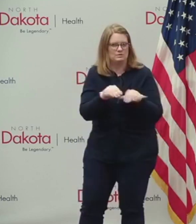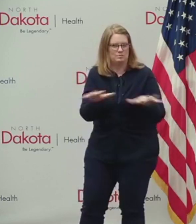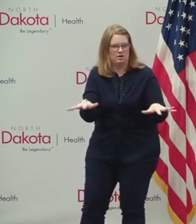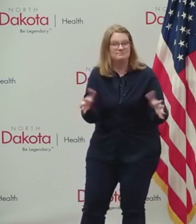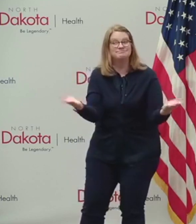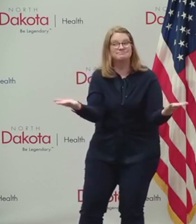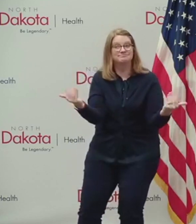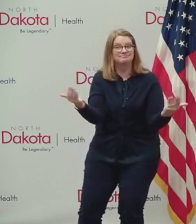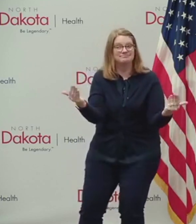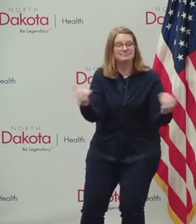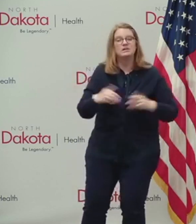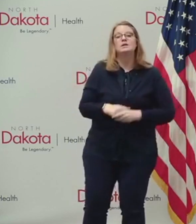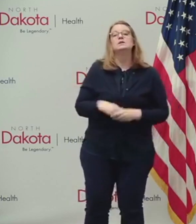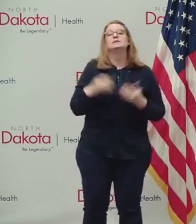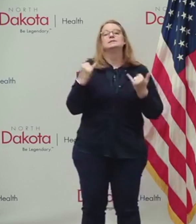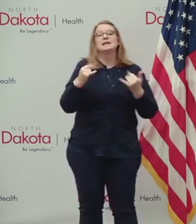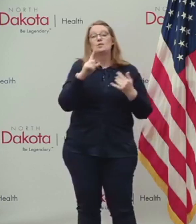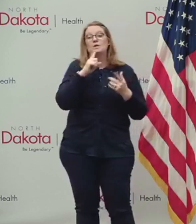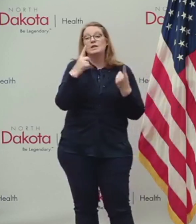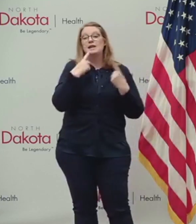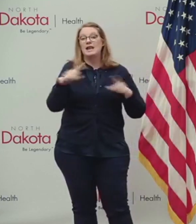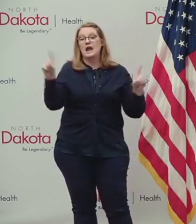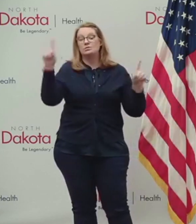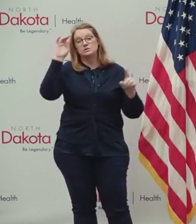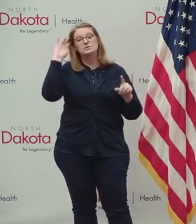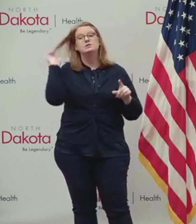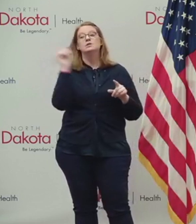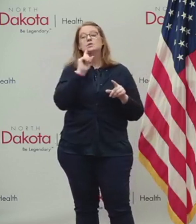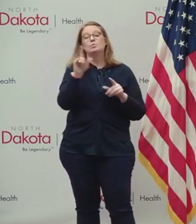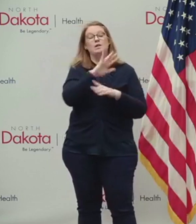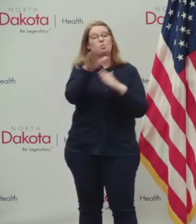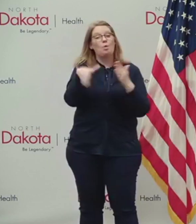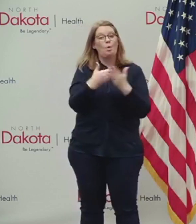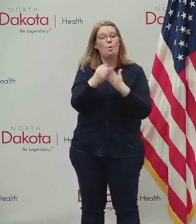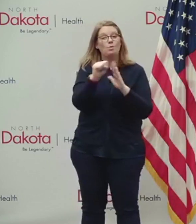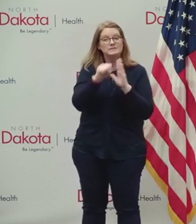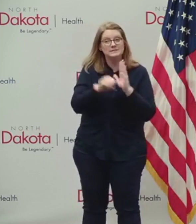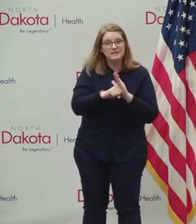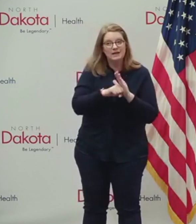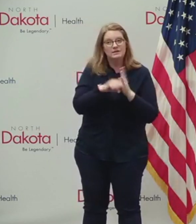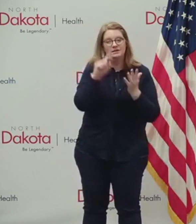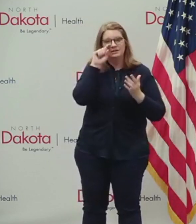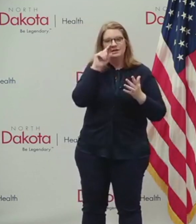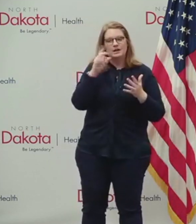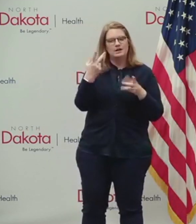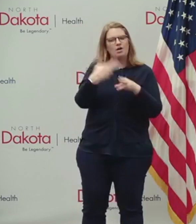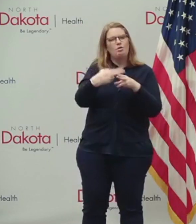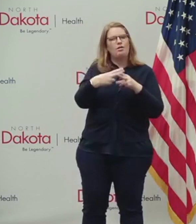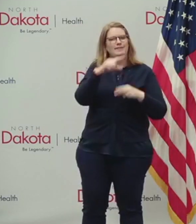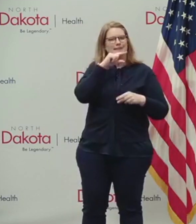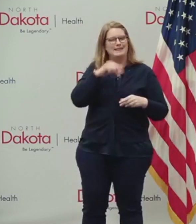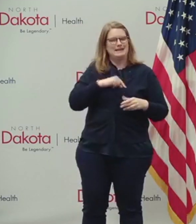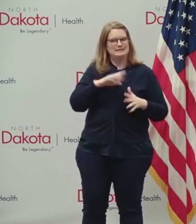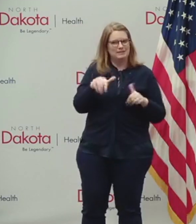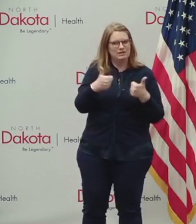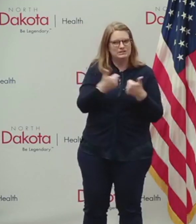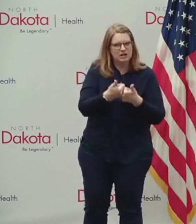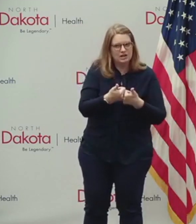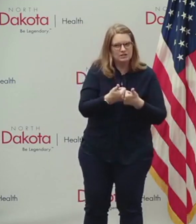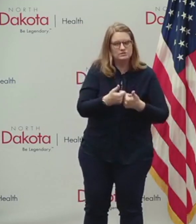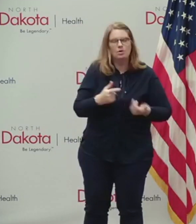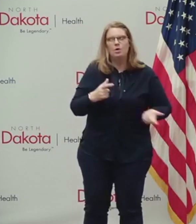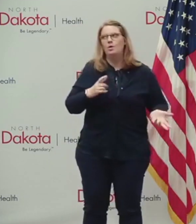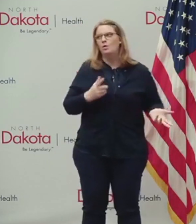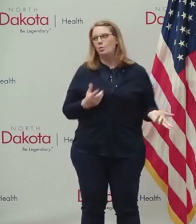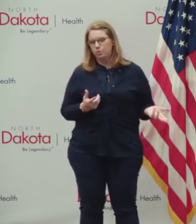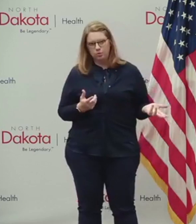So I want to announce really today to the whole state to put out a challenge, and I'll call it the Thanksgiving Challenge, because it would be really great